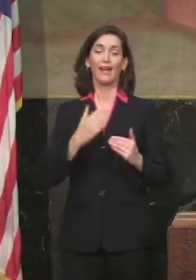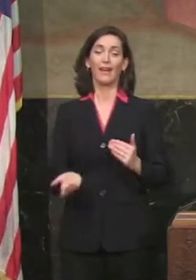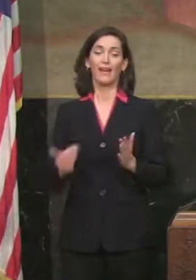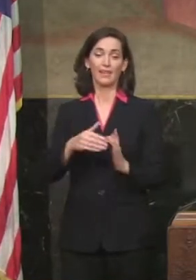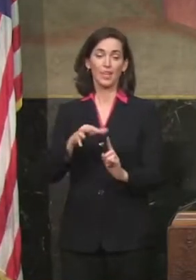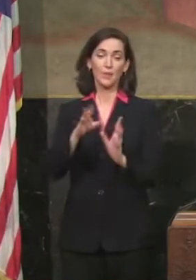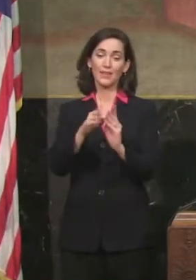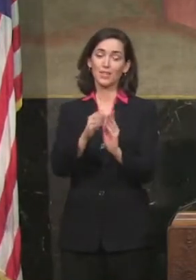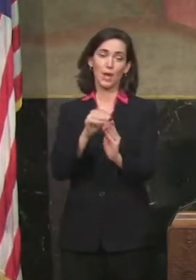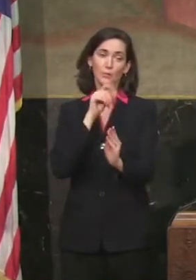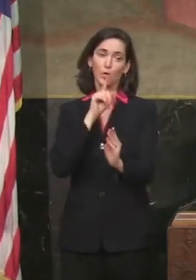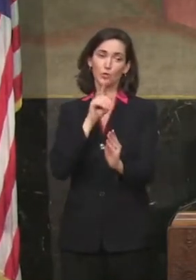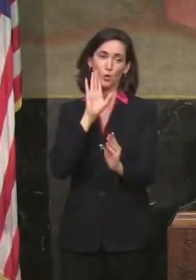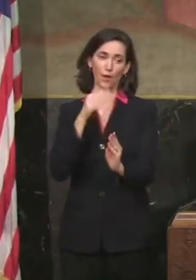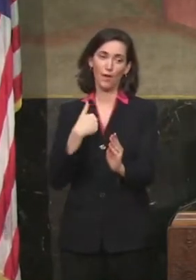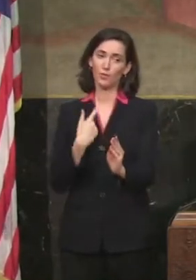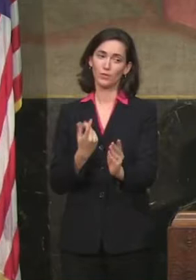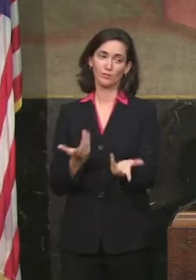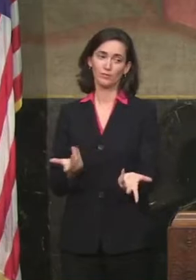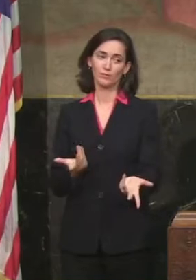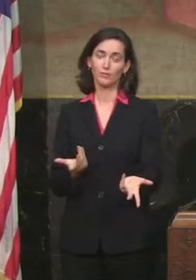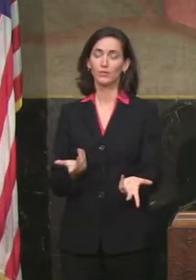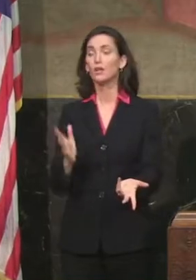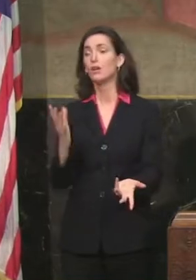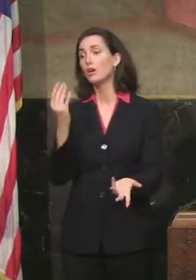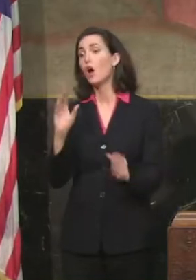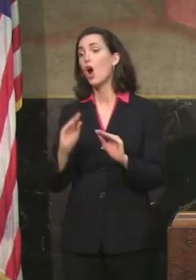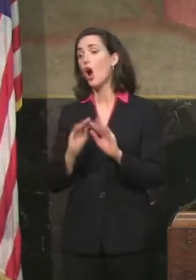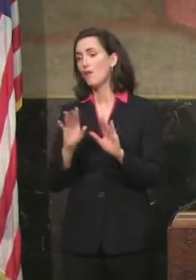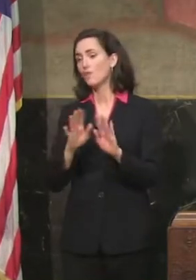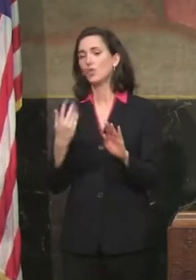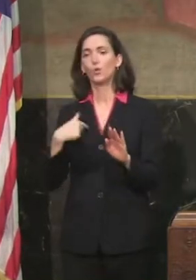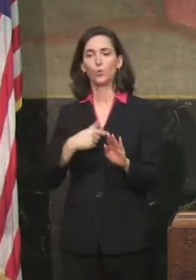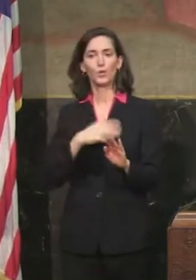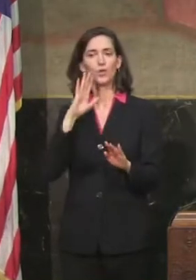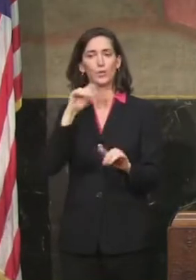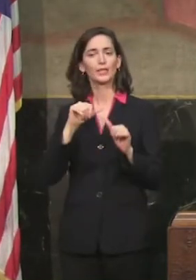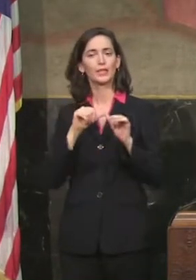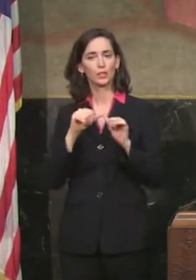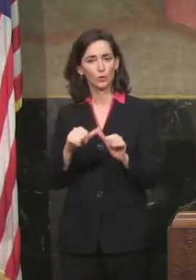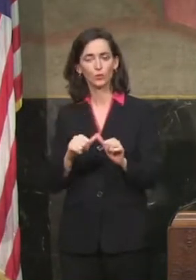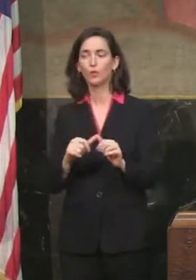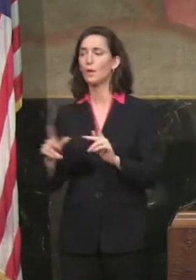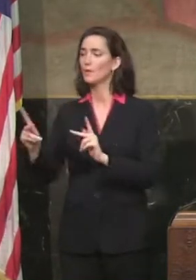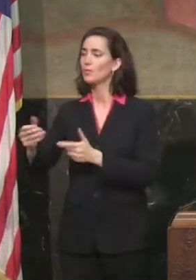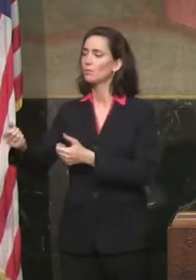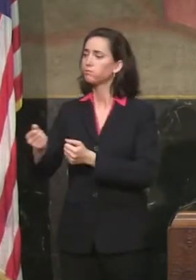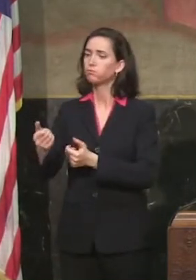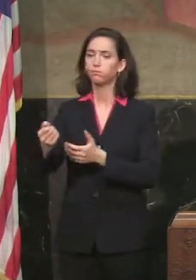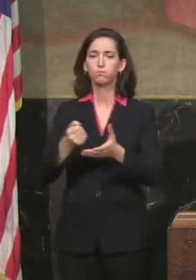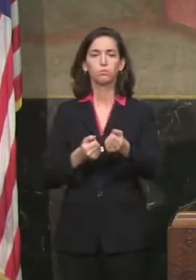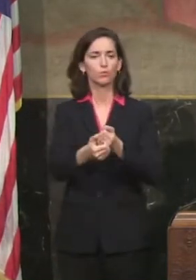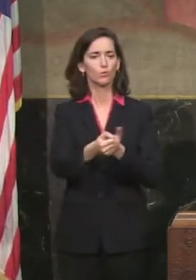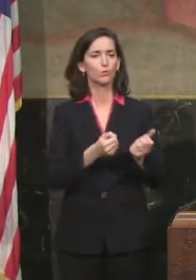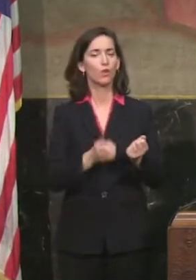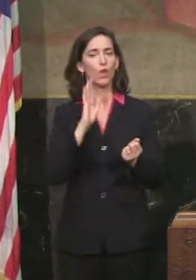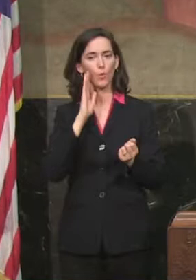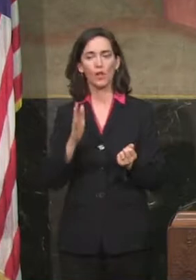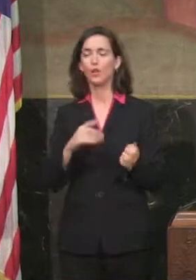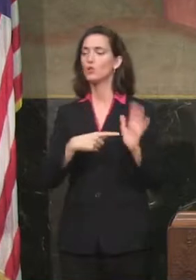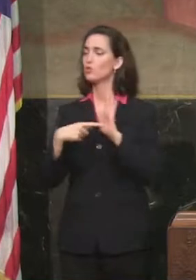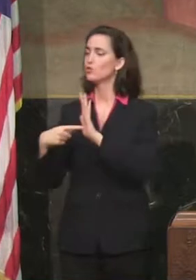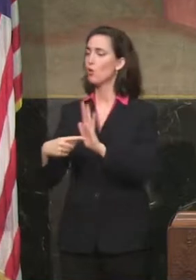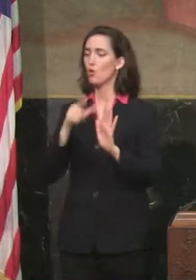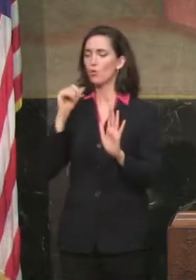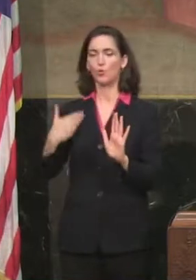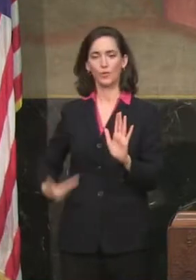session. No, obviously we are going to continue to engage the public, and they will know where we are. We will